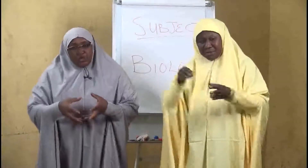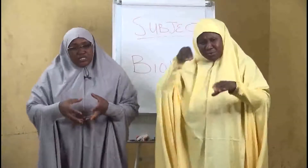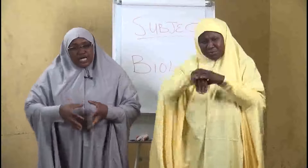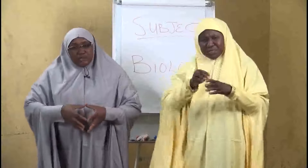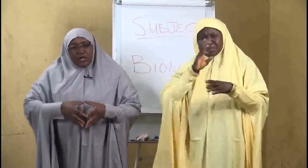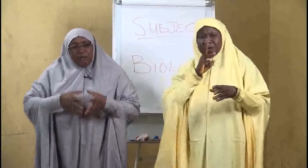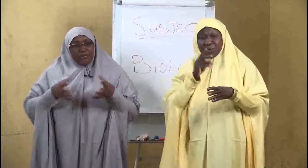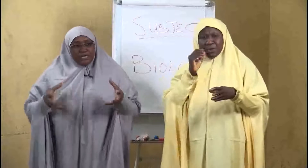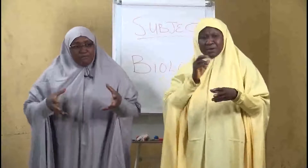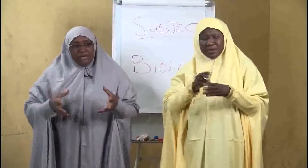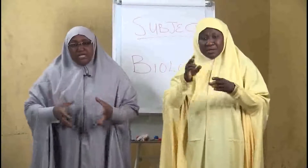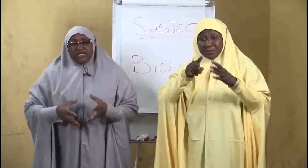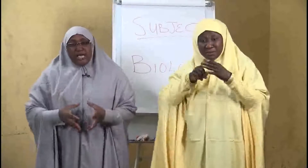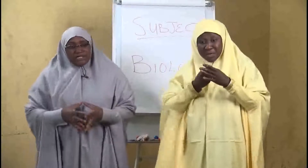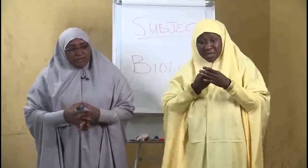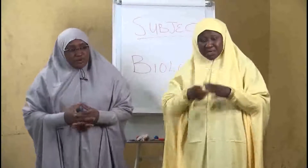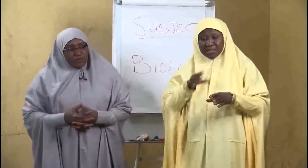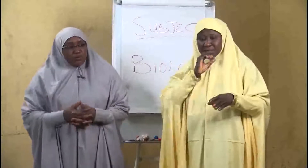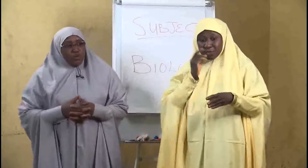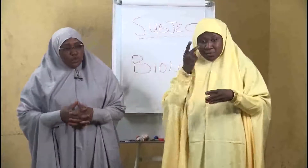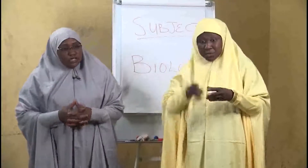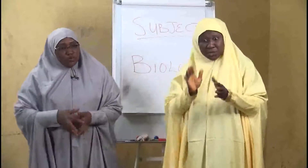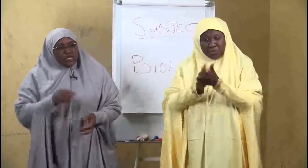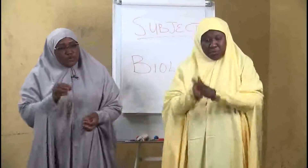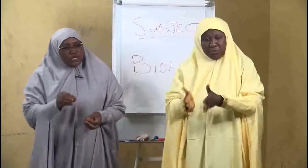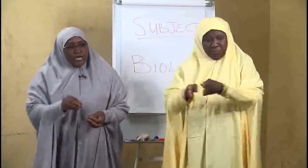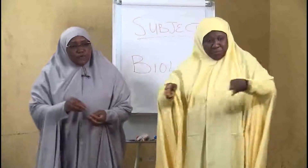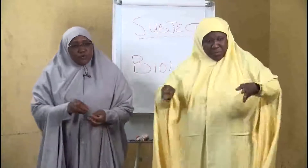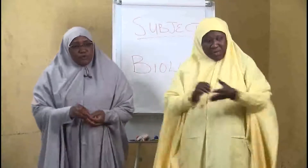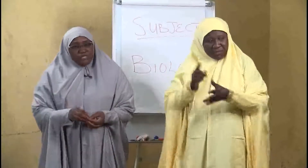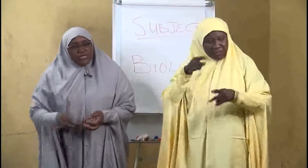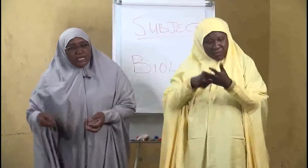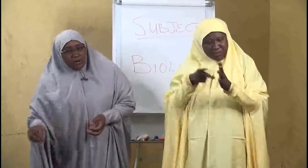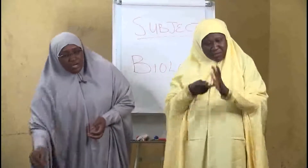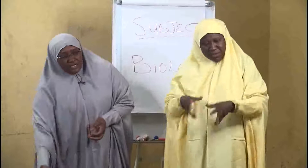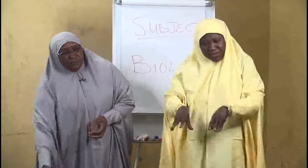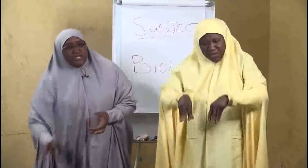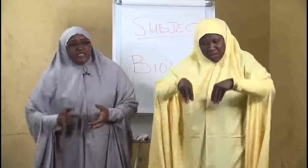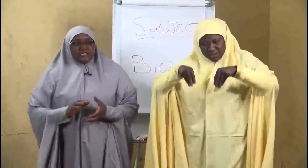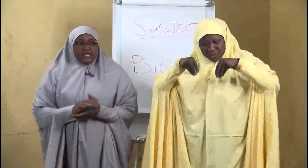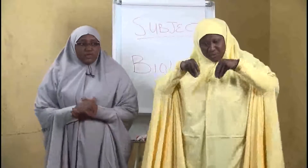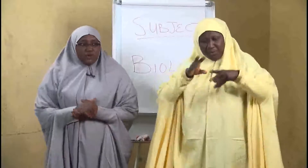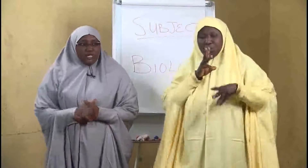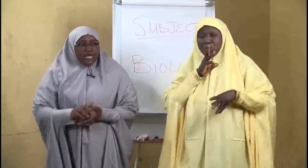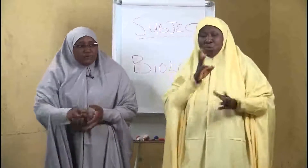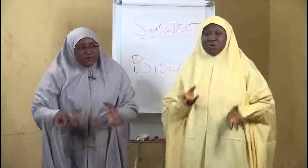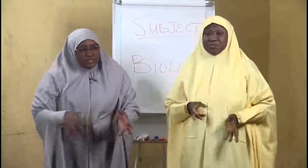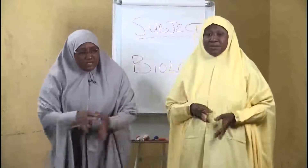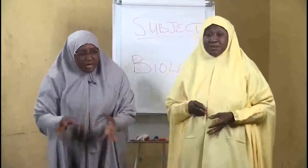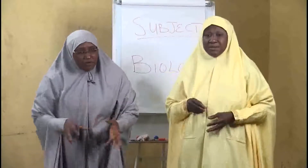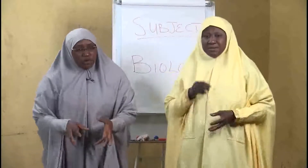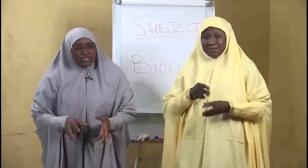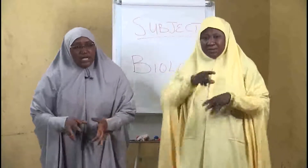that the water has become big, meaning it has absorbed water. So that is what happened to the beans when it is placed inside the soil. It absorbs